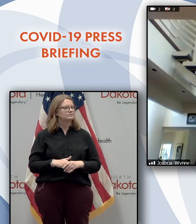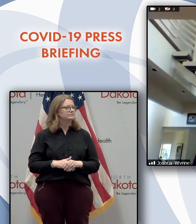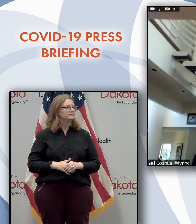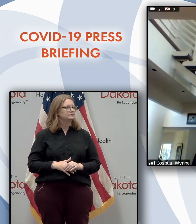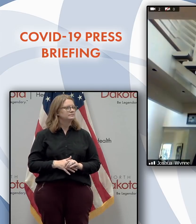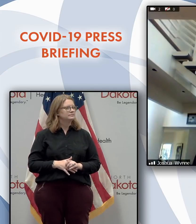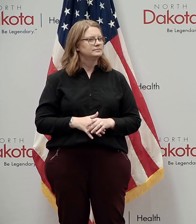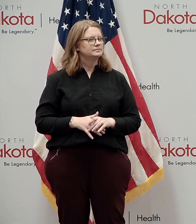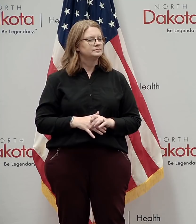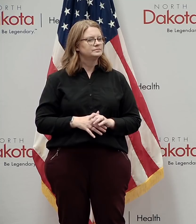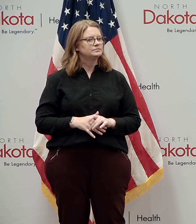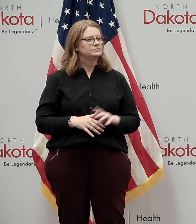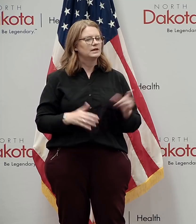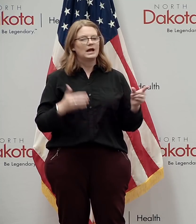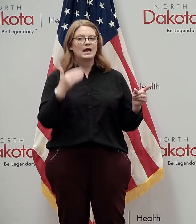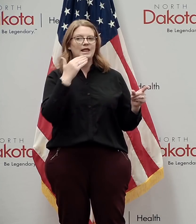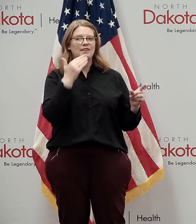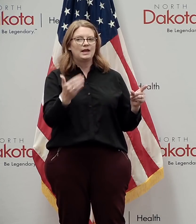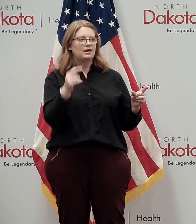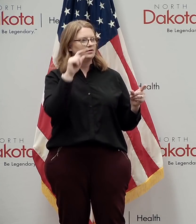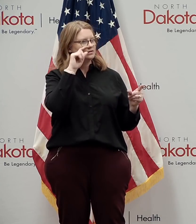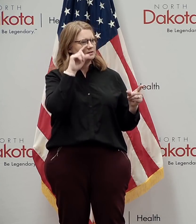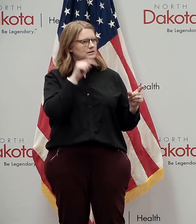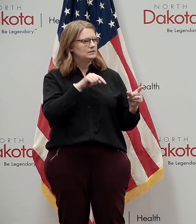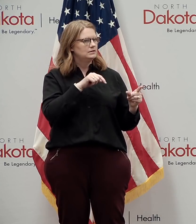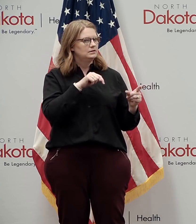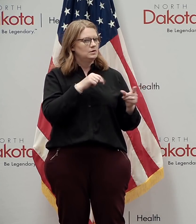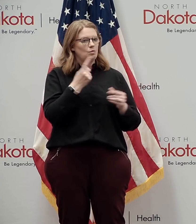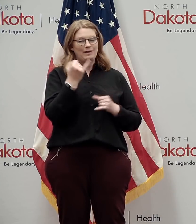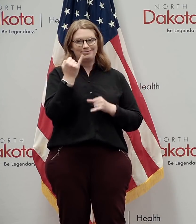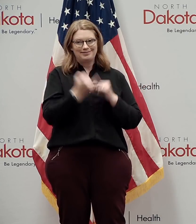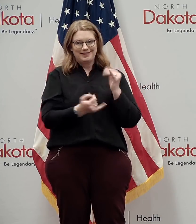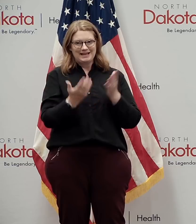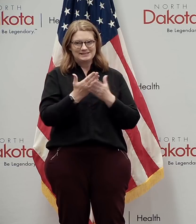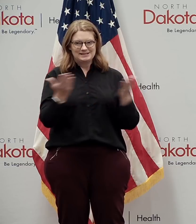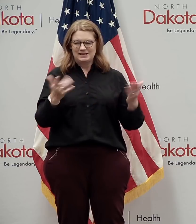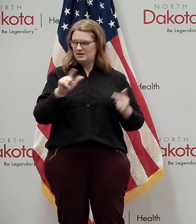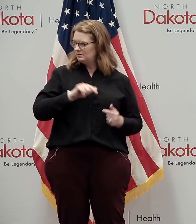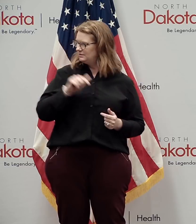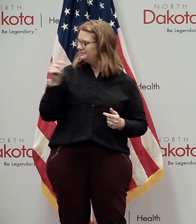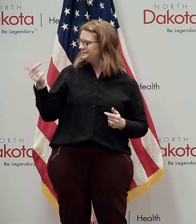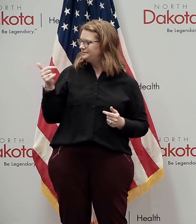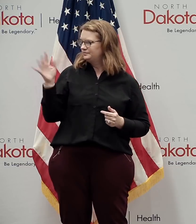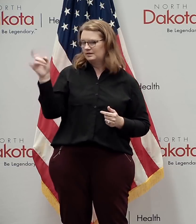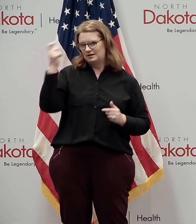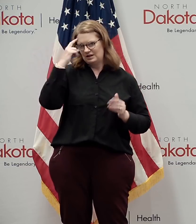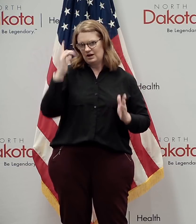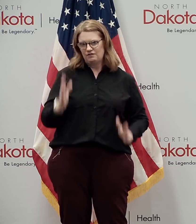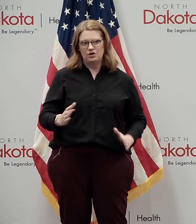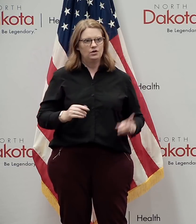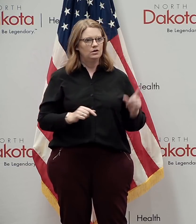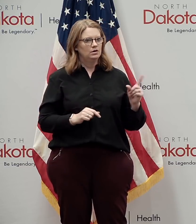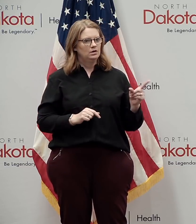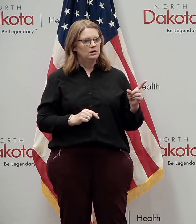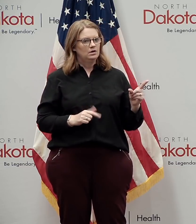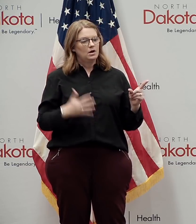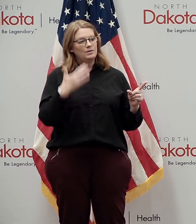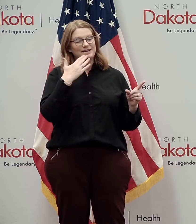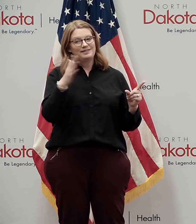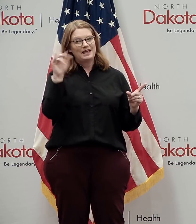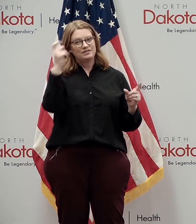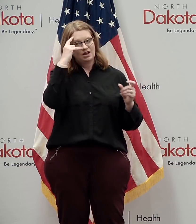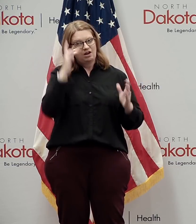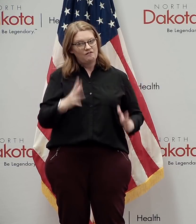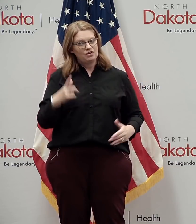comments. Thank you. So the one last thing I wanted to say, and then turn it over to the governor, is I want to thank the governor